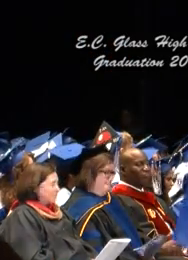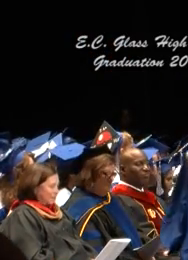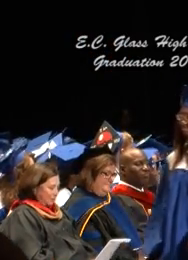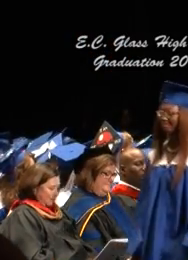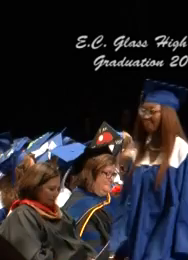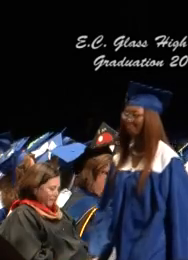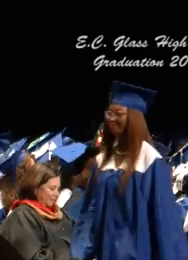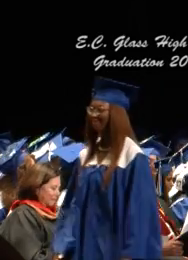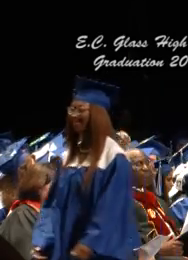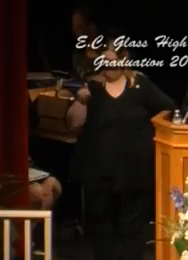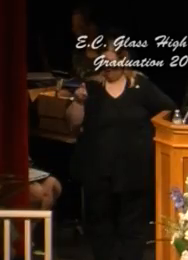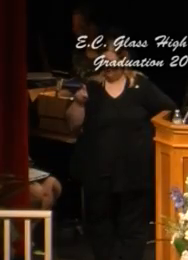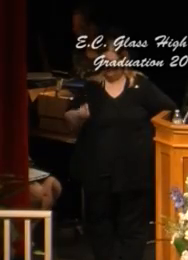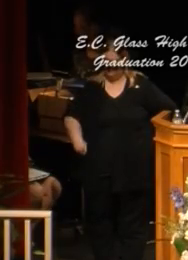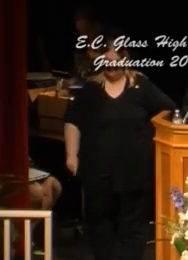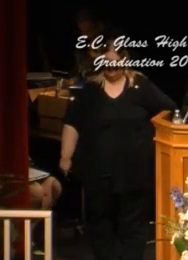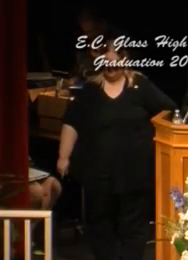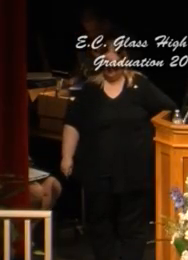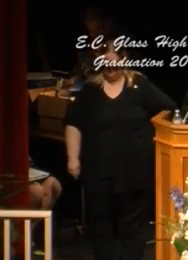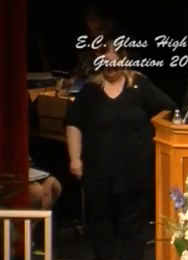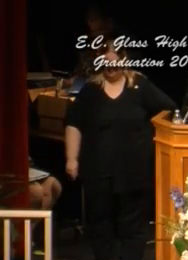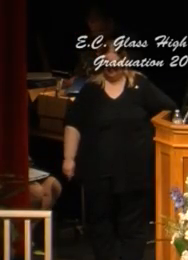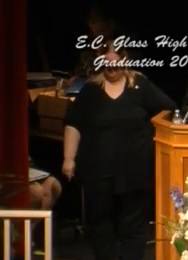Jamie Tyrese Fox,